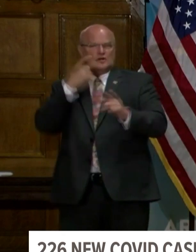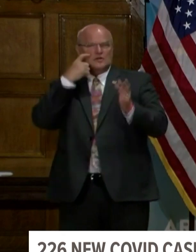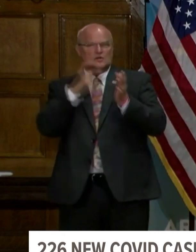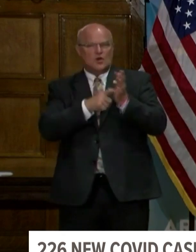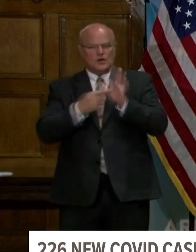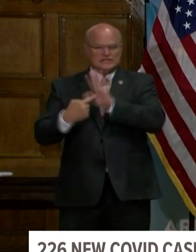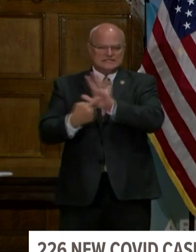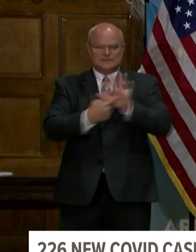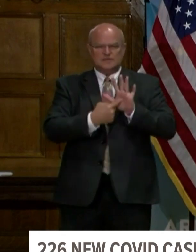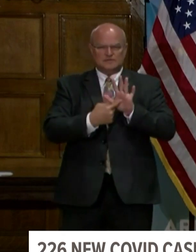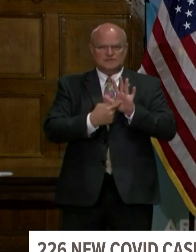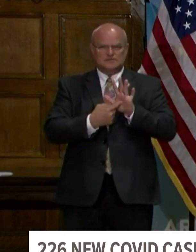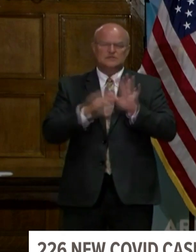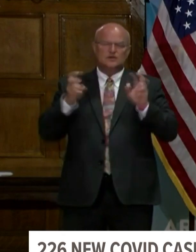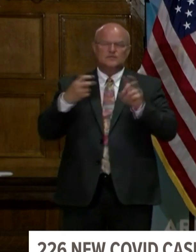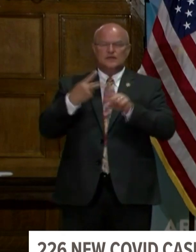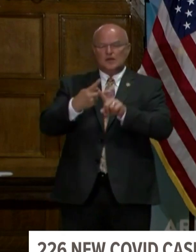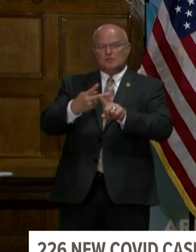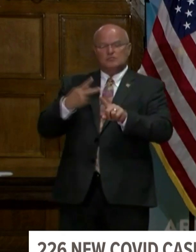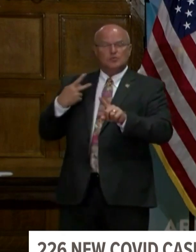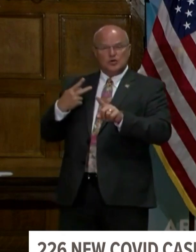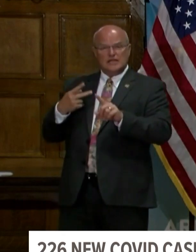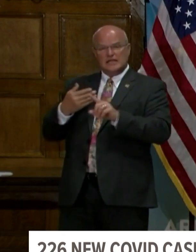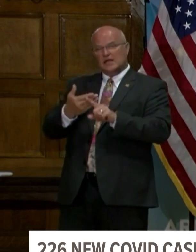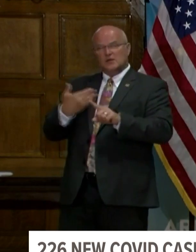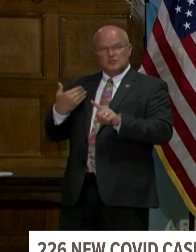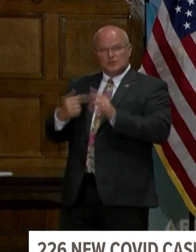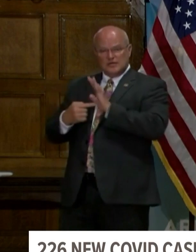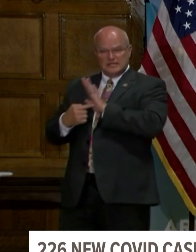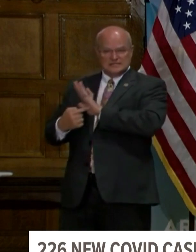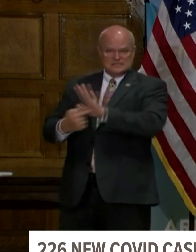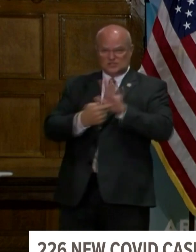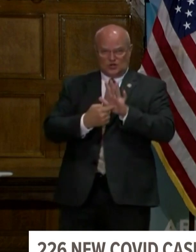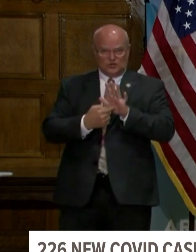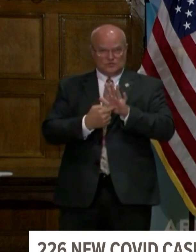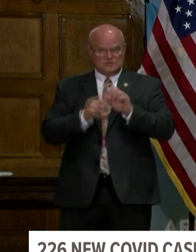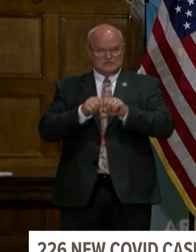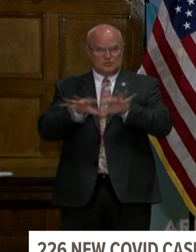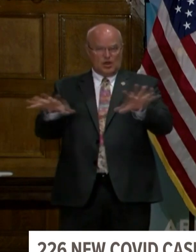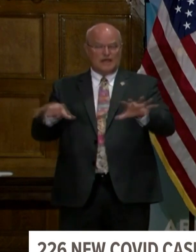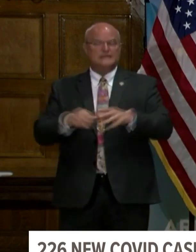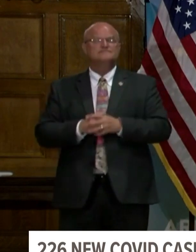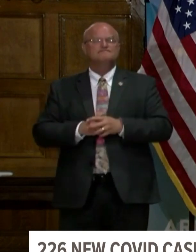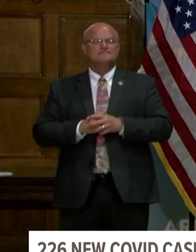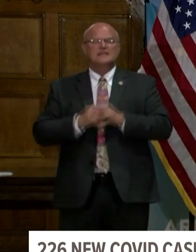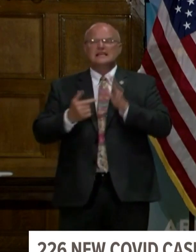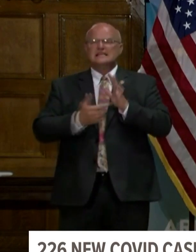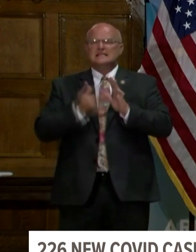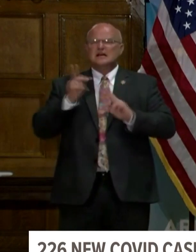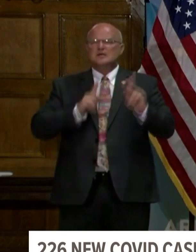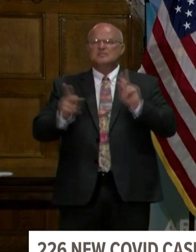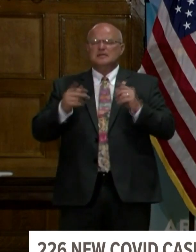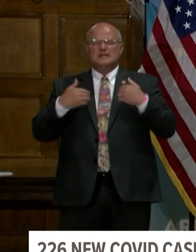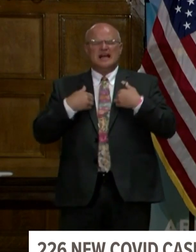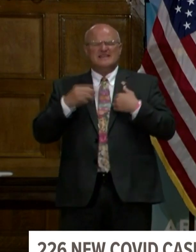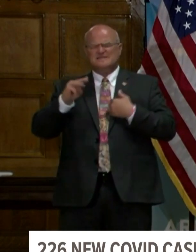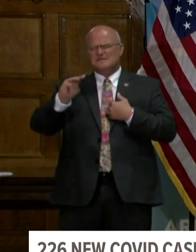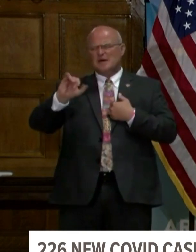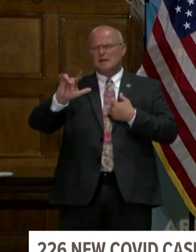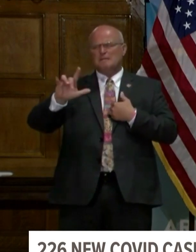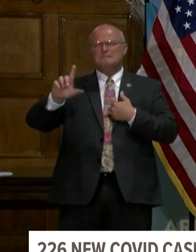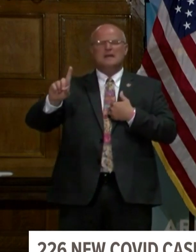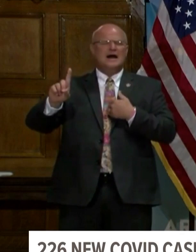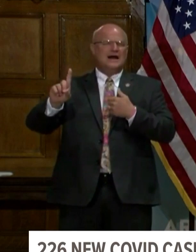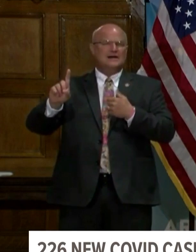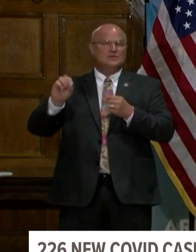asymptomatic spread or pre-symptomatic spread in that situation. Sometimes people develop very mild symptoms